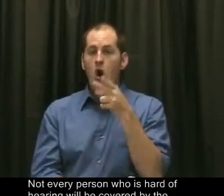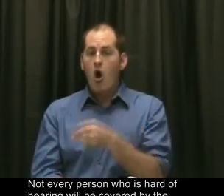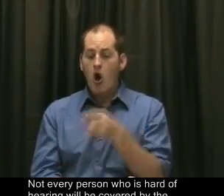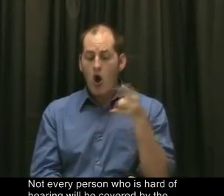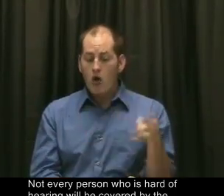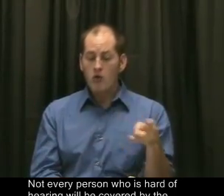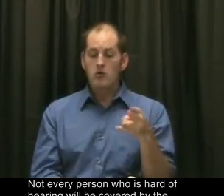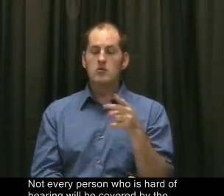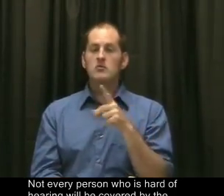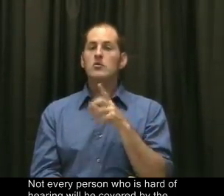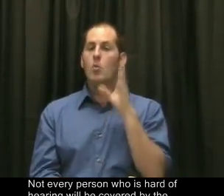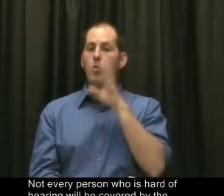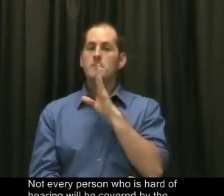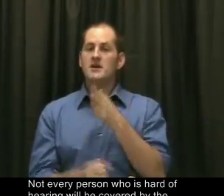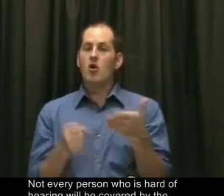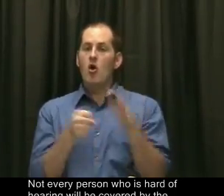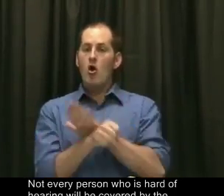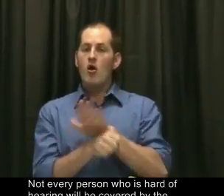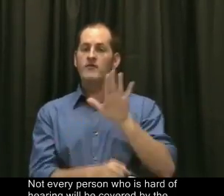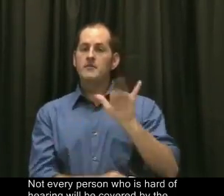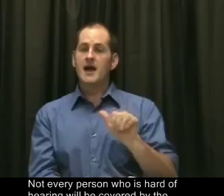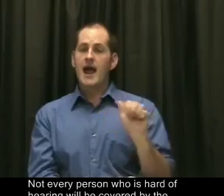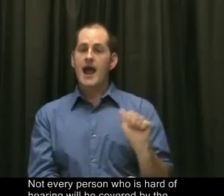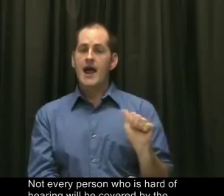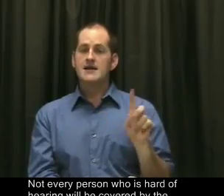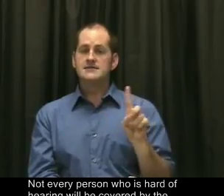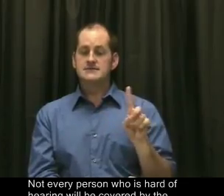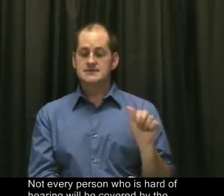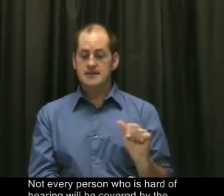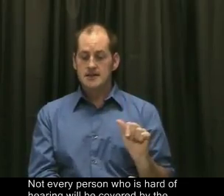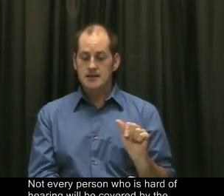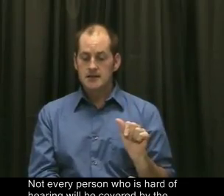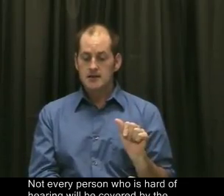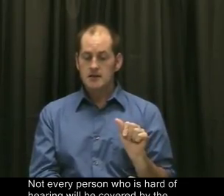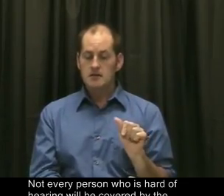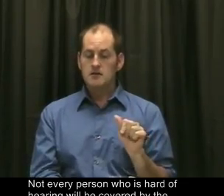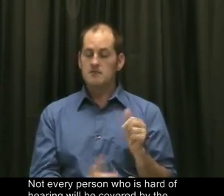every person who is hard of hearing will be covered by the ADA, though.